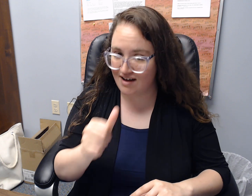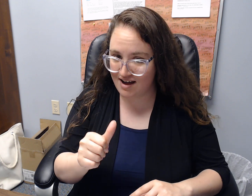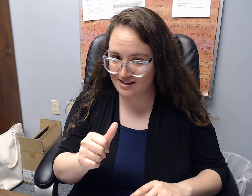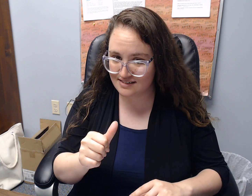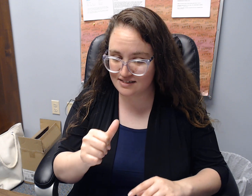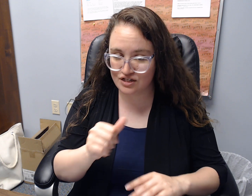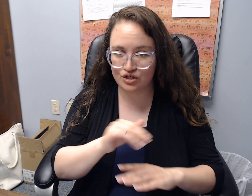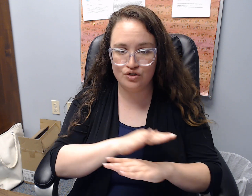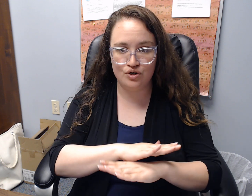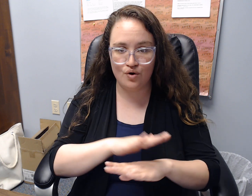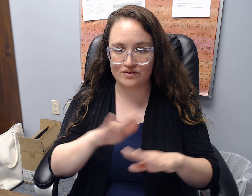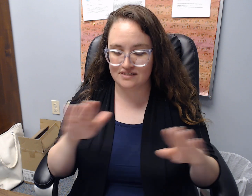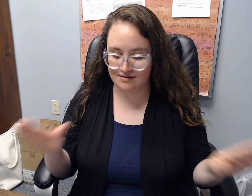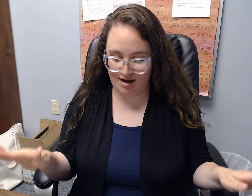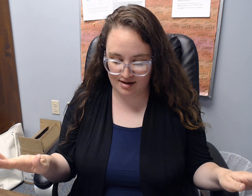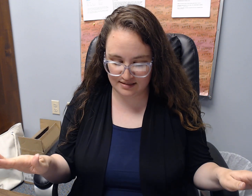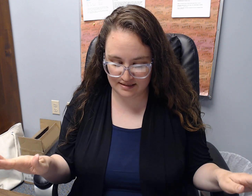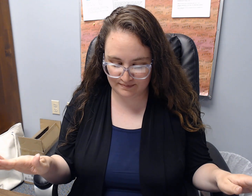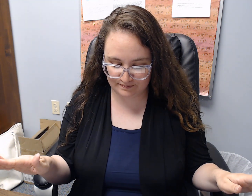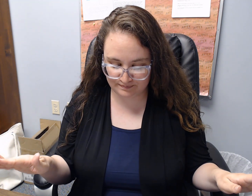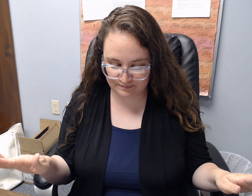not, no it's not.